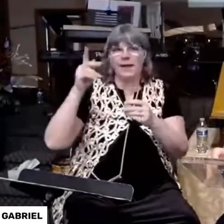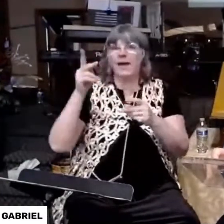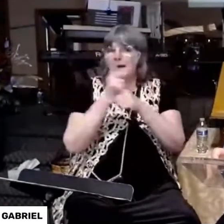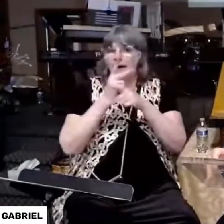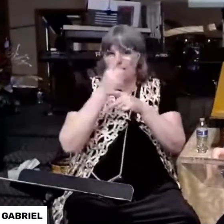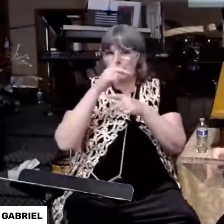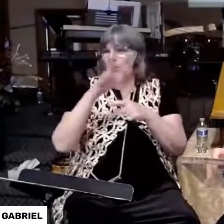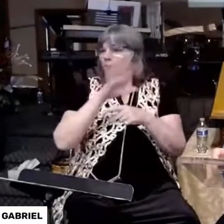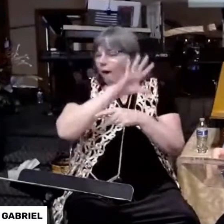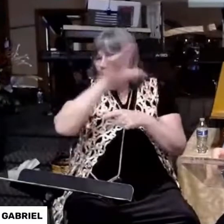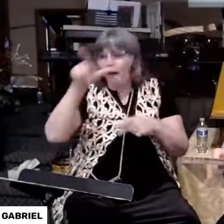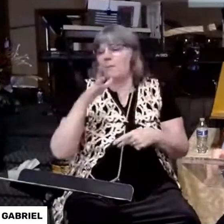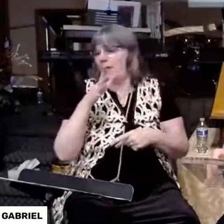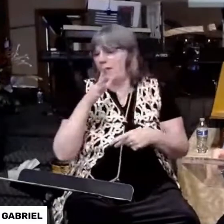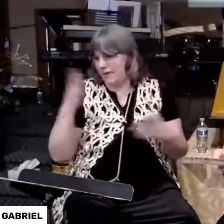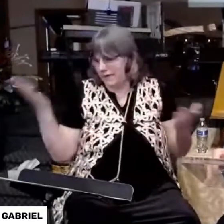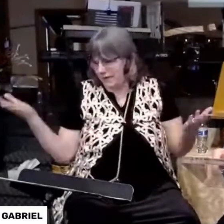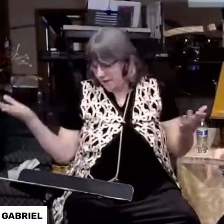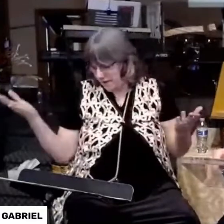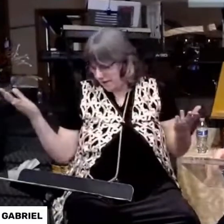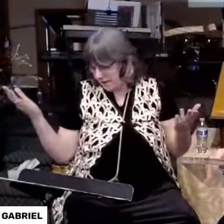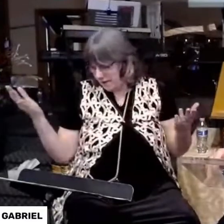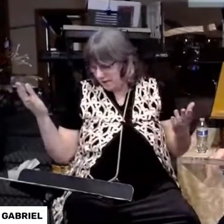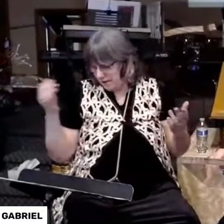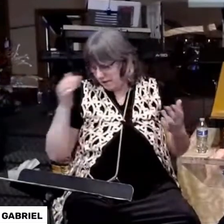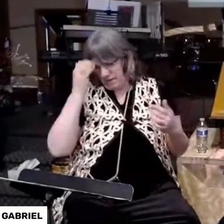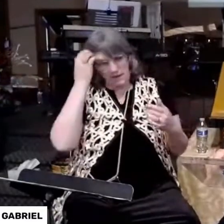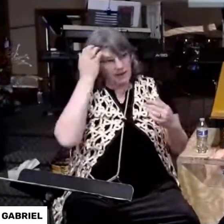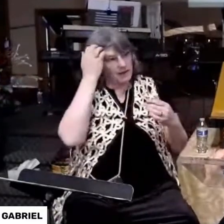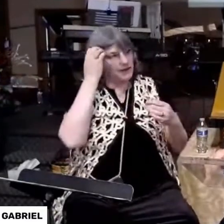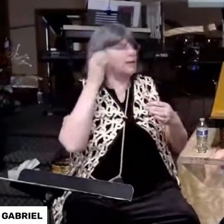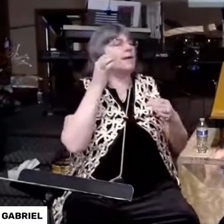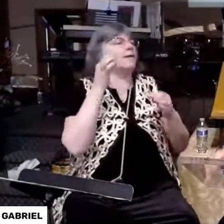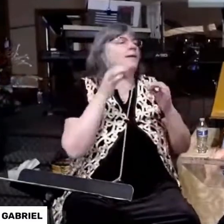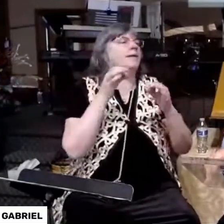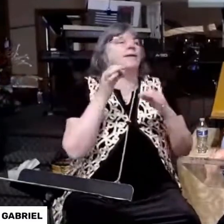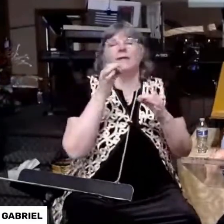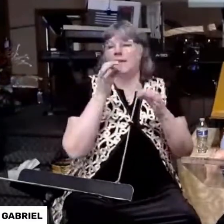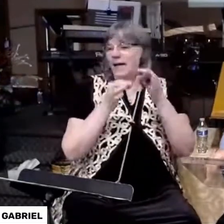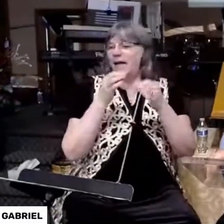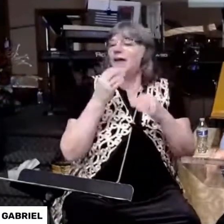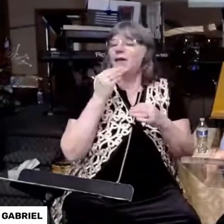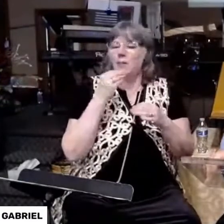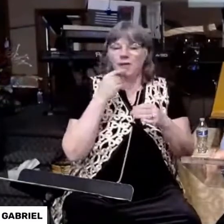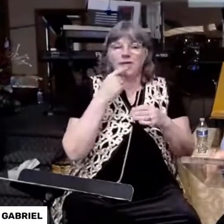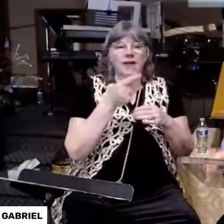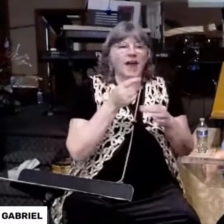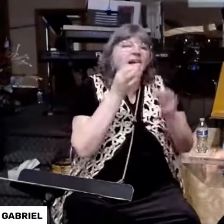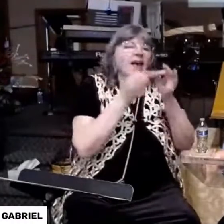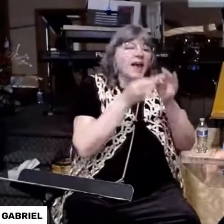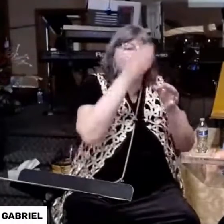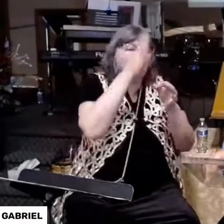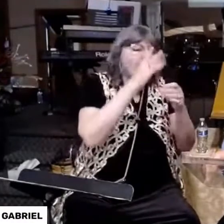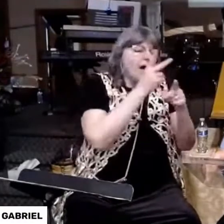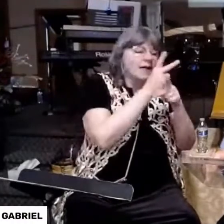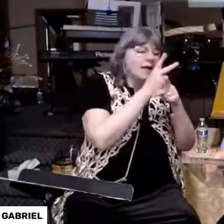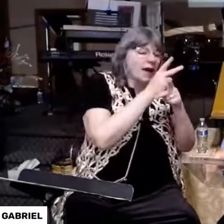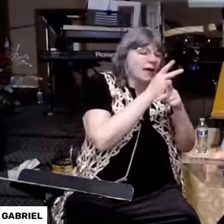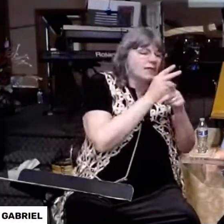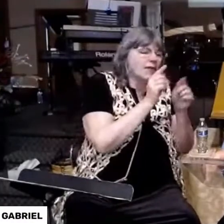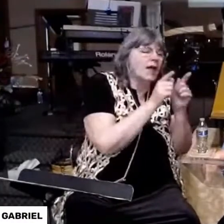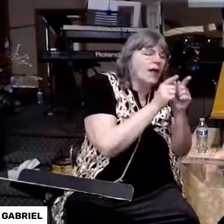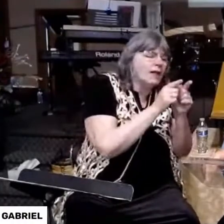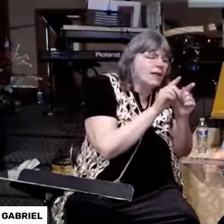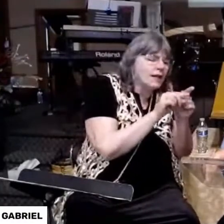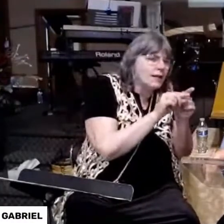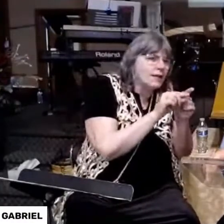works that way. It works, if he cares so much for the mother bird, how much more? That's the principle when